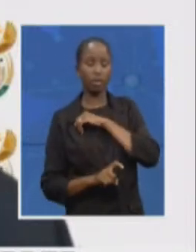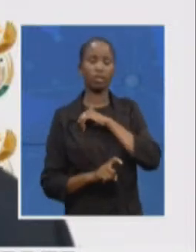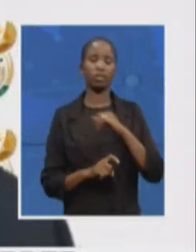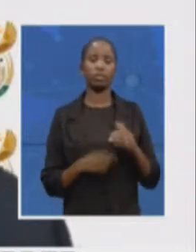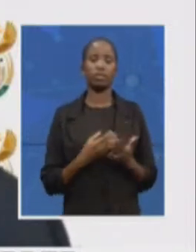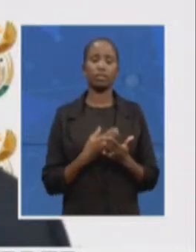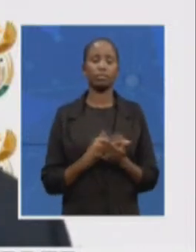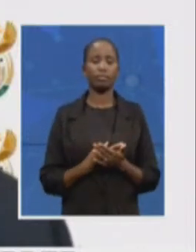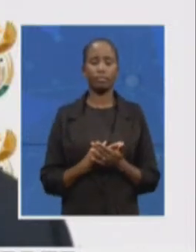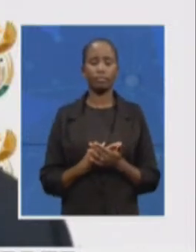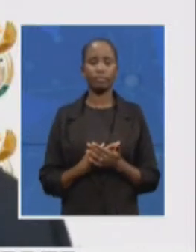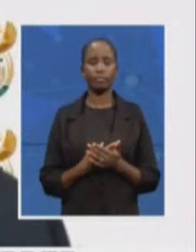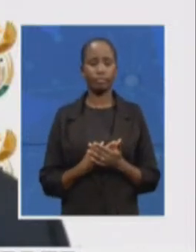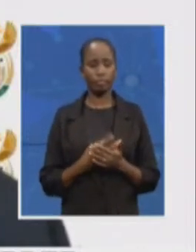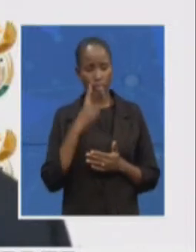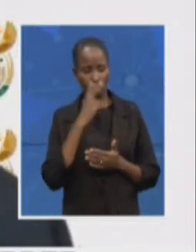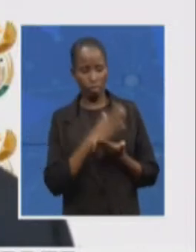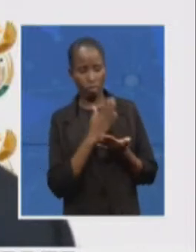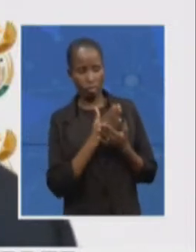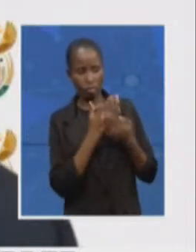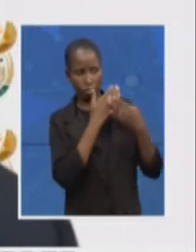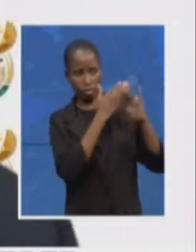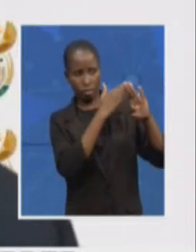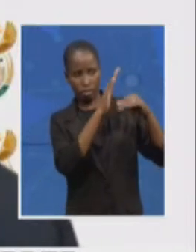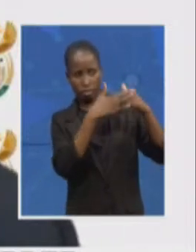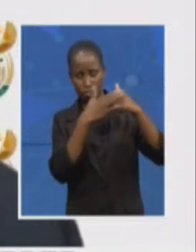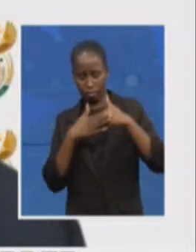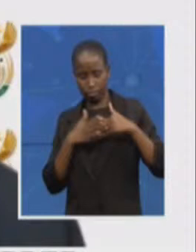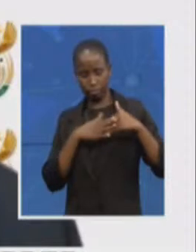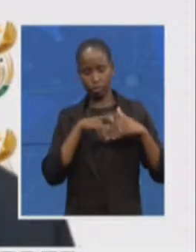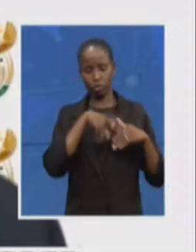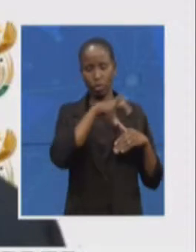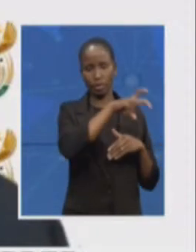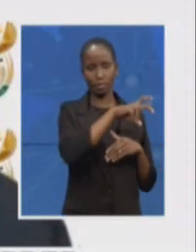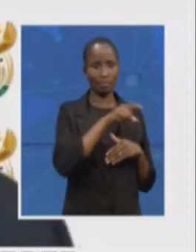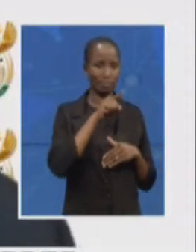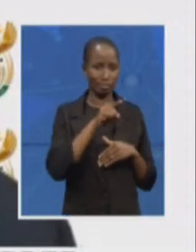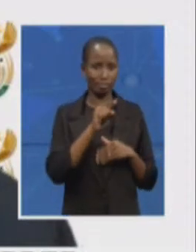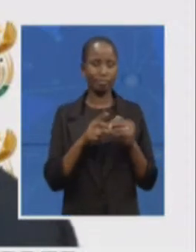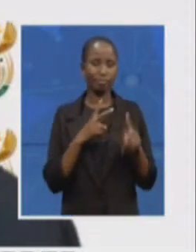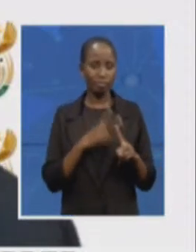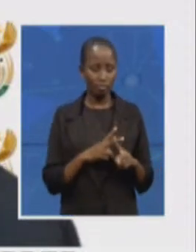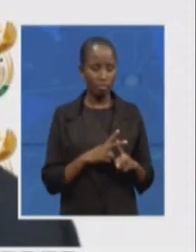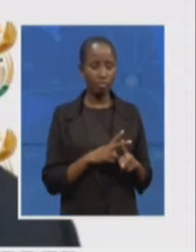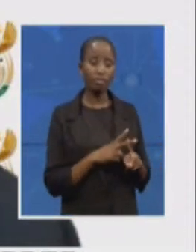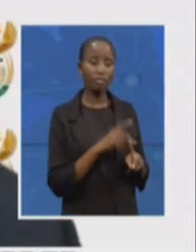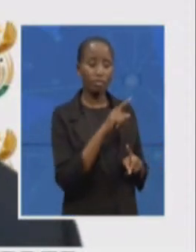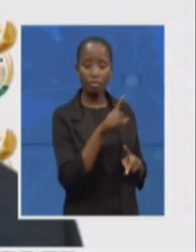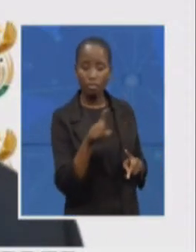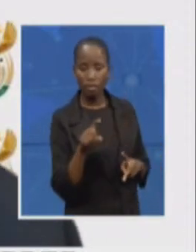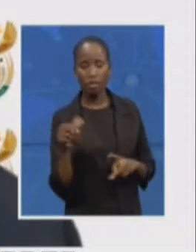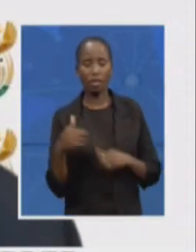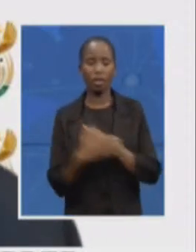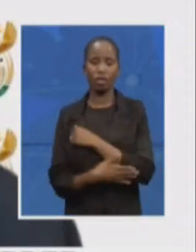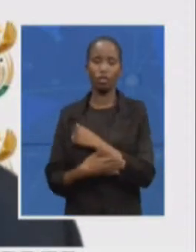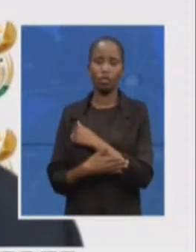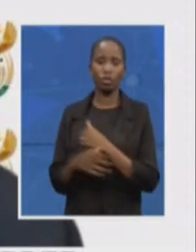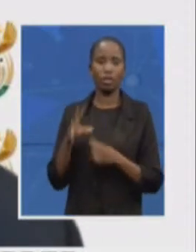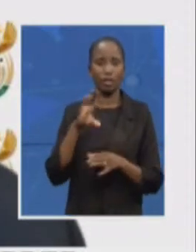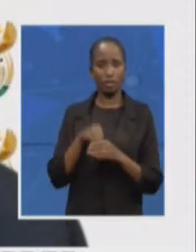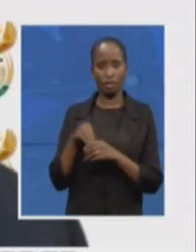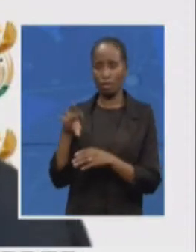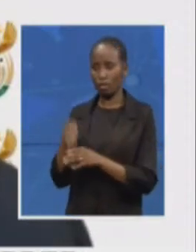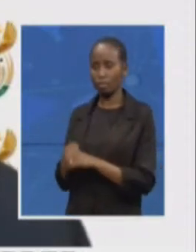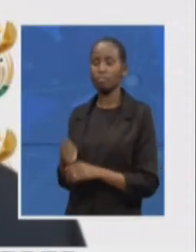So this is also mobilizing other countries on the world platform to express our outrage at the